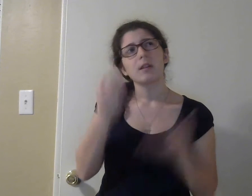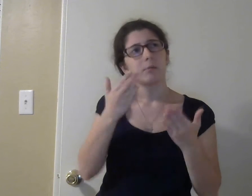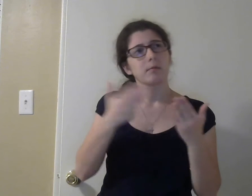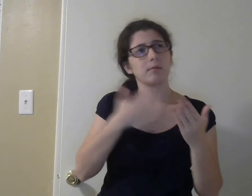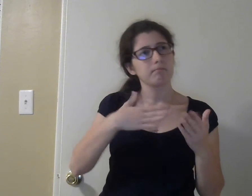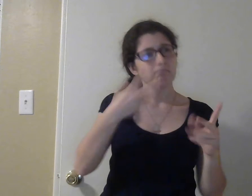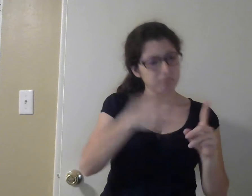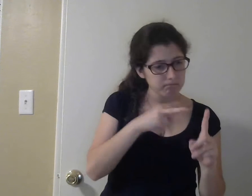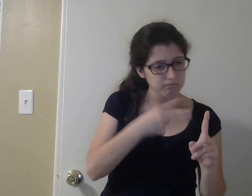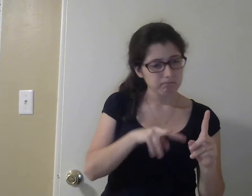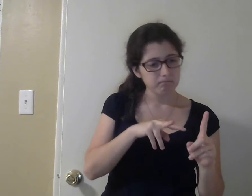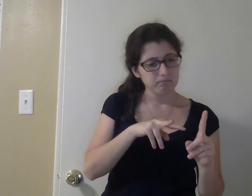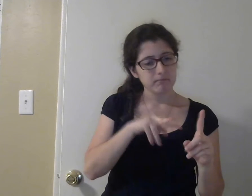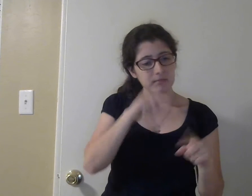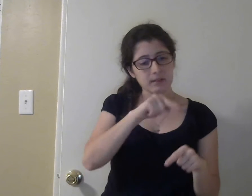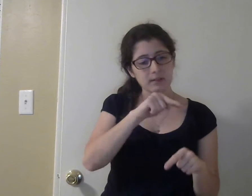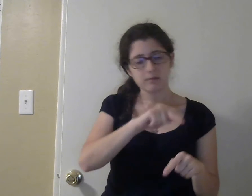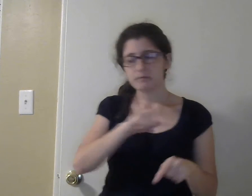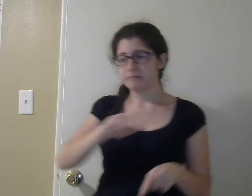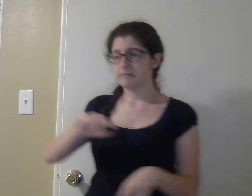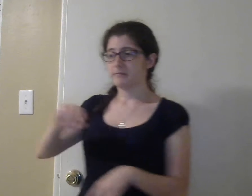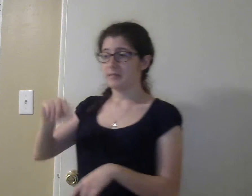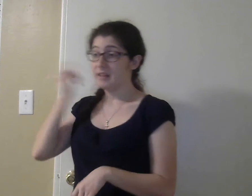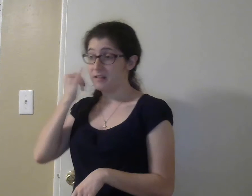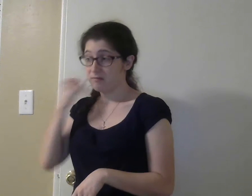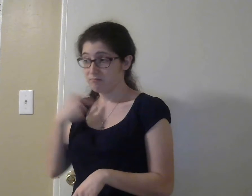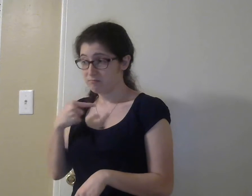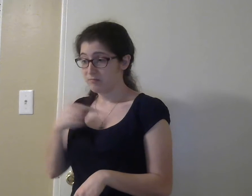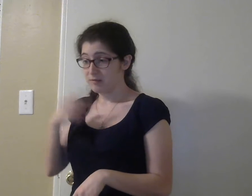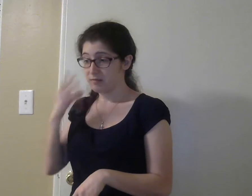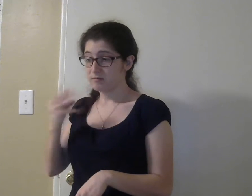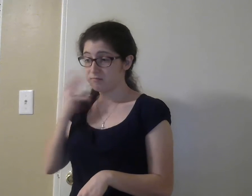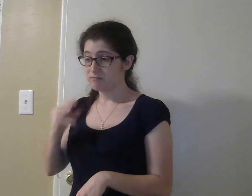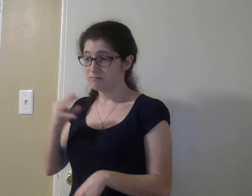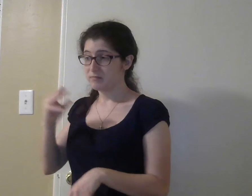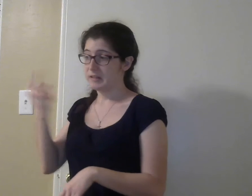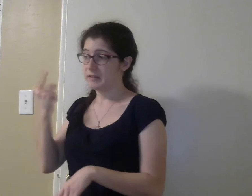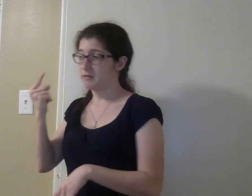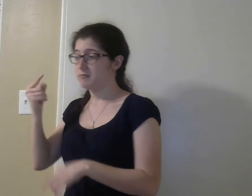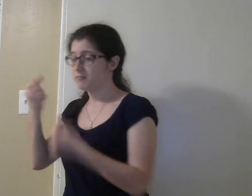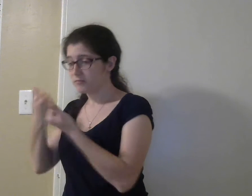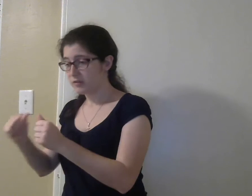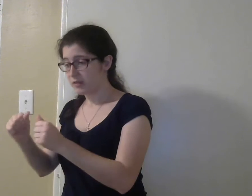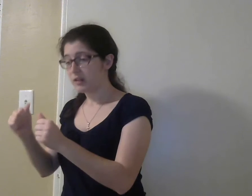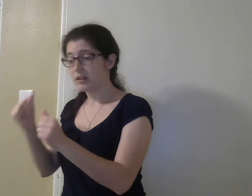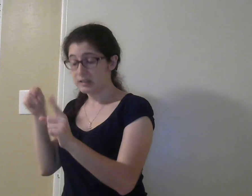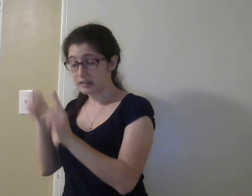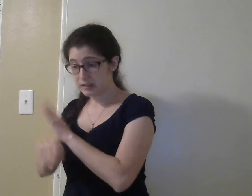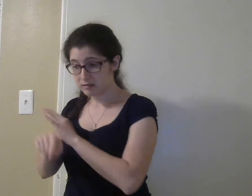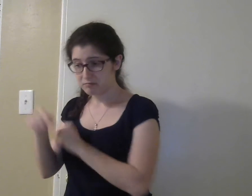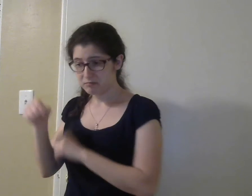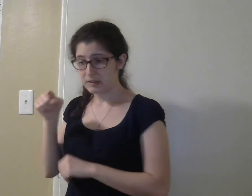our listeners are familiar with Corrie ten Boom and her story, who